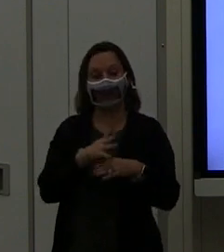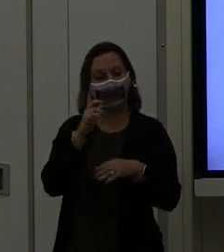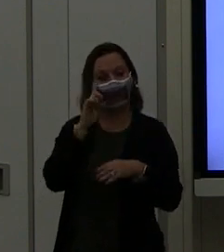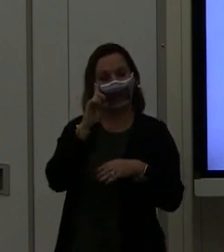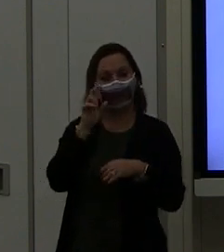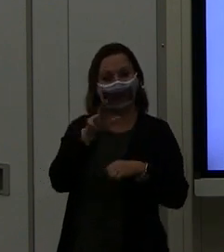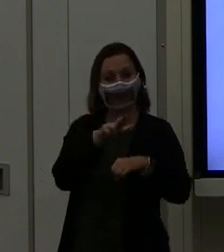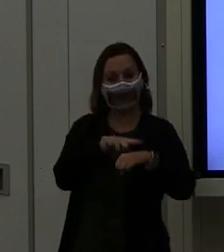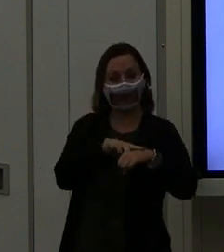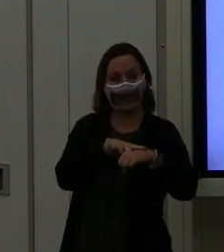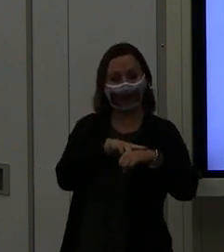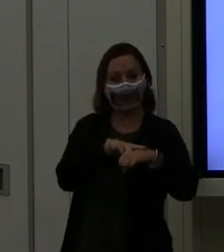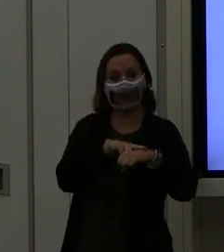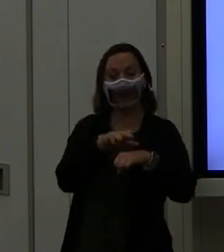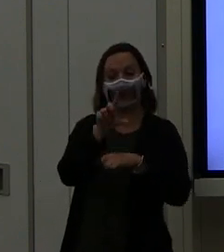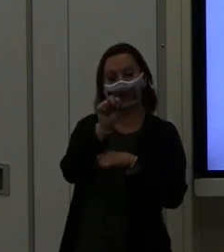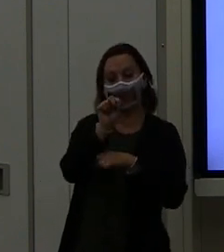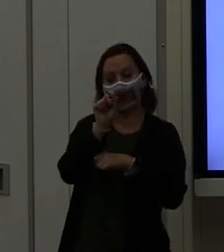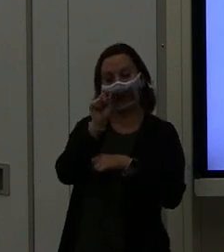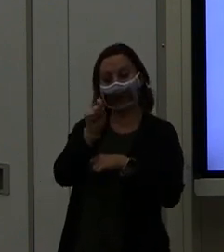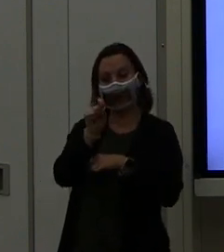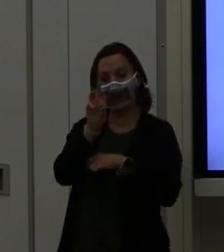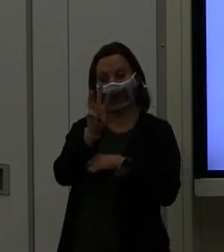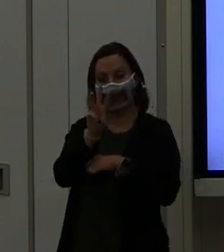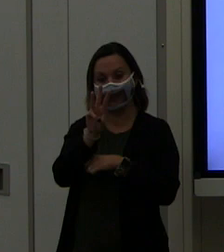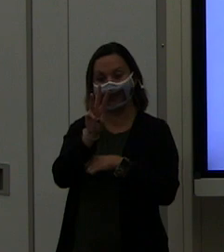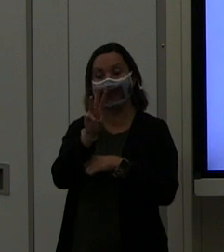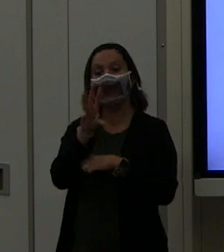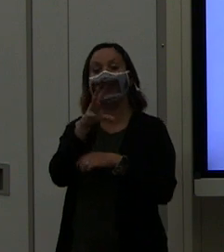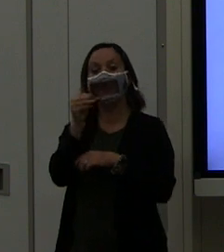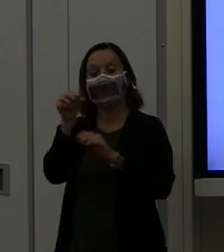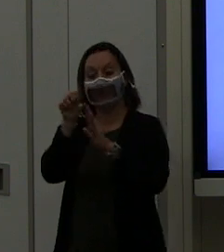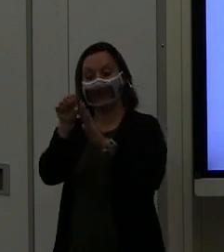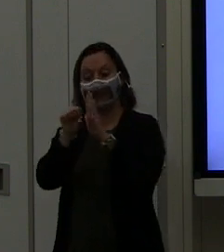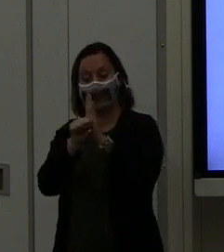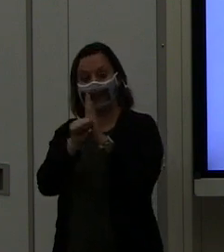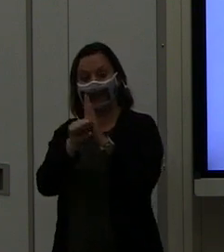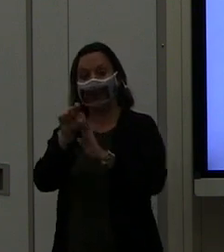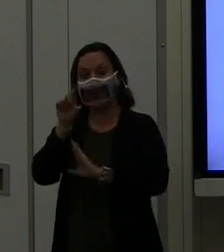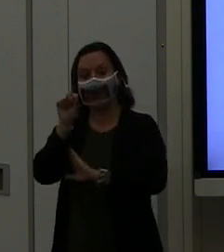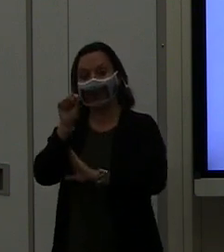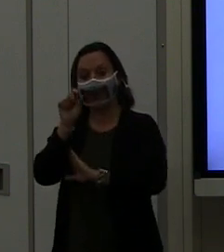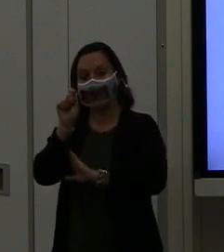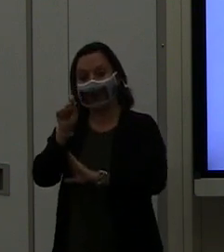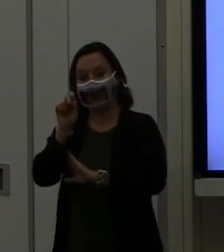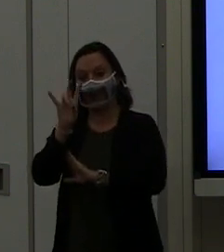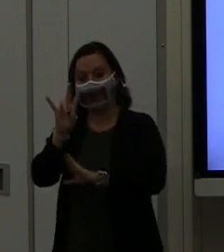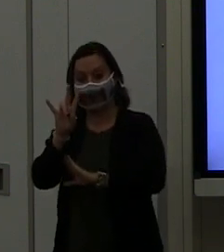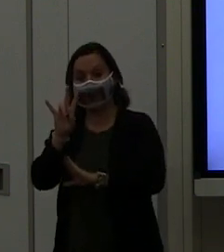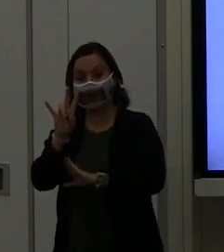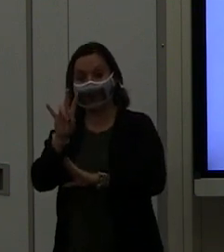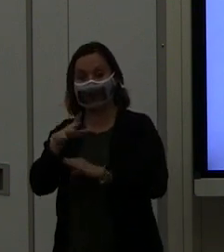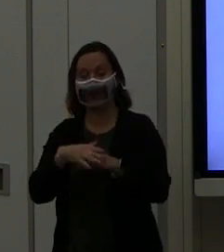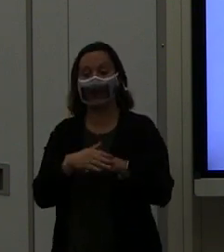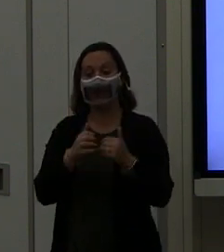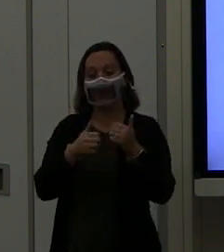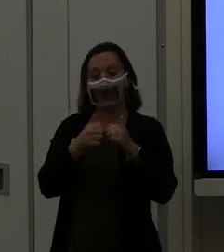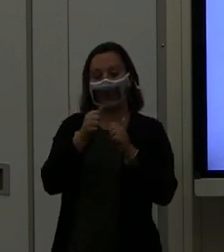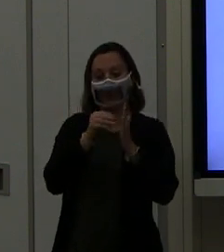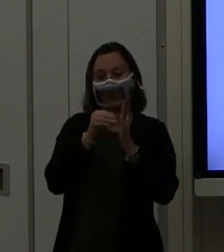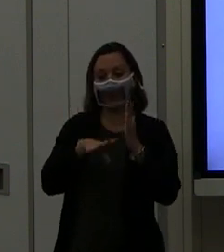was 20.6 and the state average was 20.7. Most students take the ACT their junior